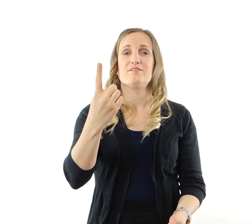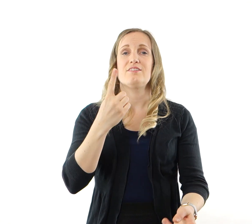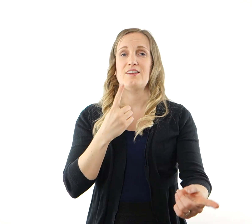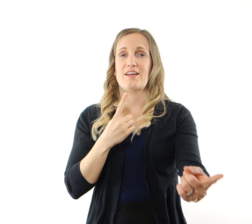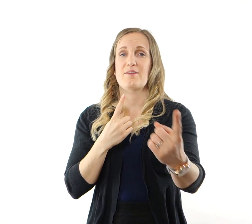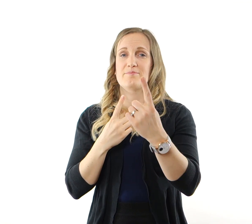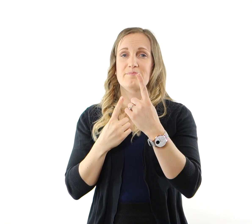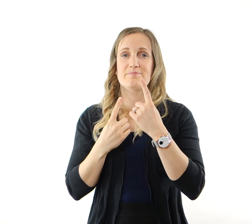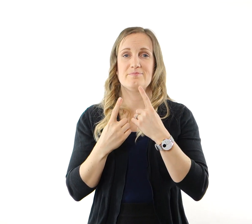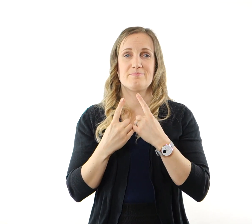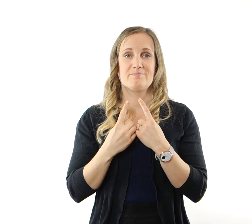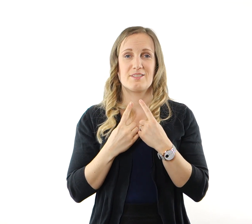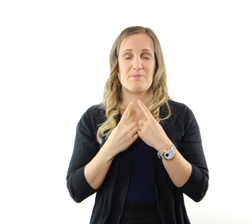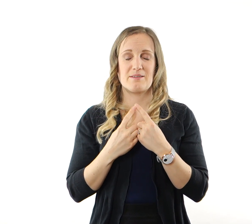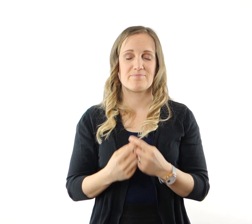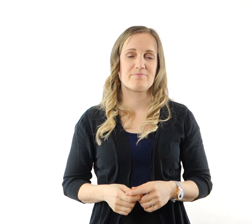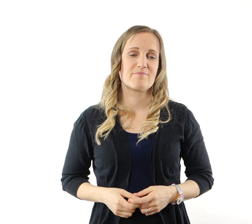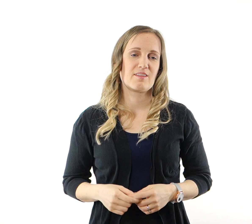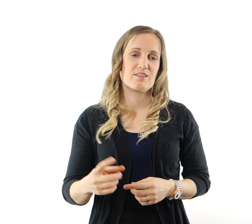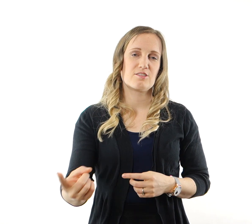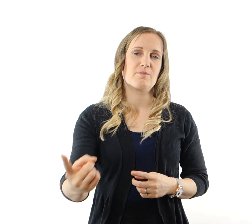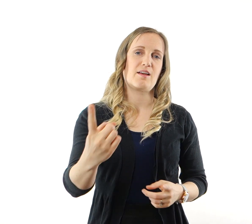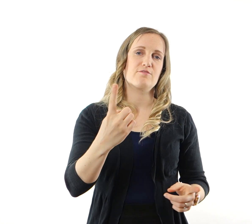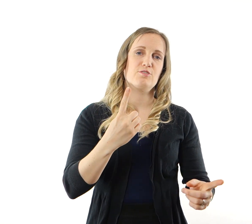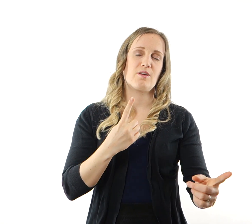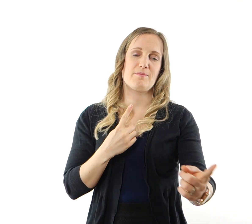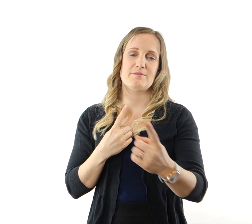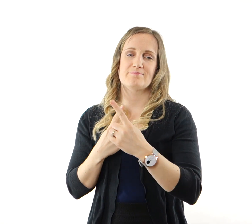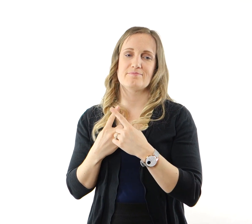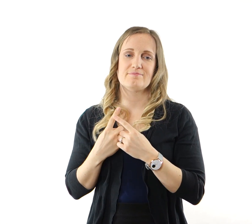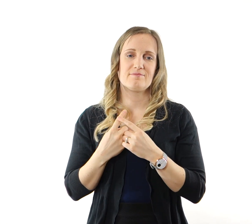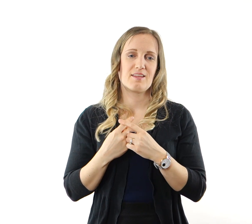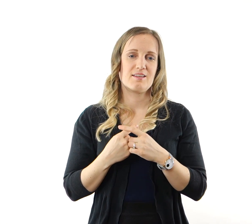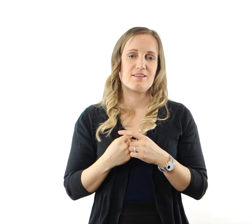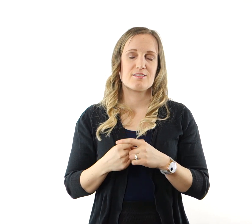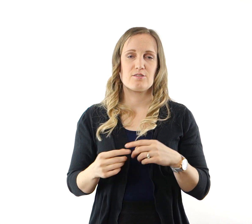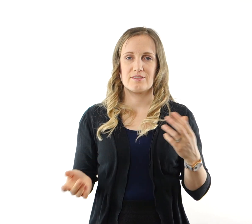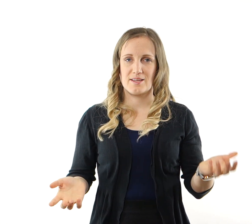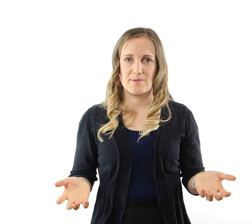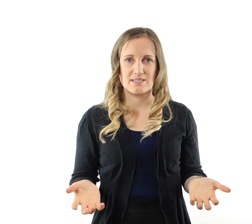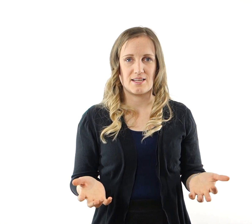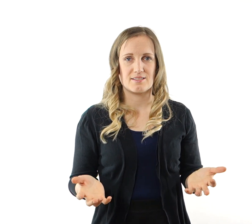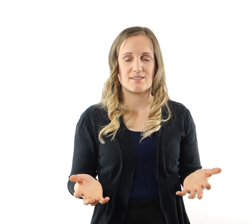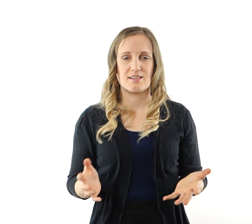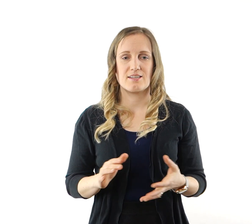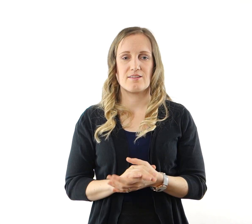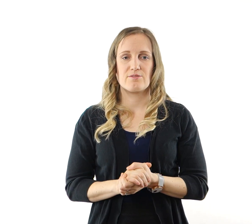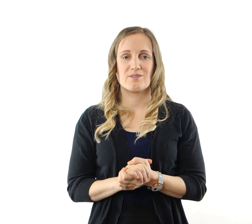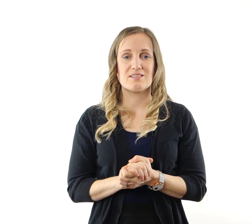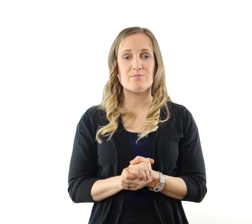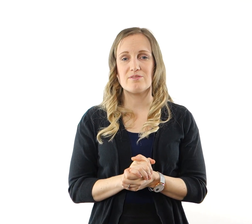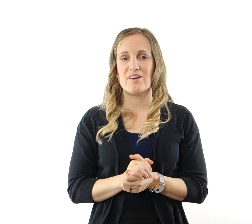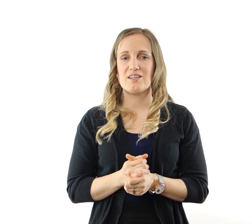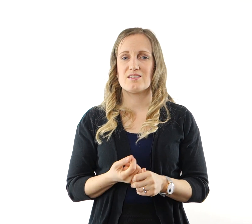They're going to come to me. So we have two coming. So hopefully that makes sense. And again, if you want to simplify it, just